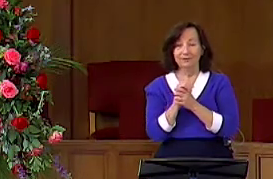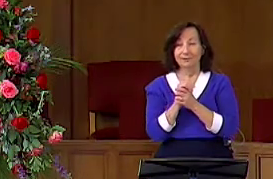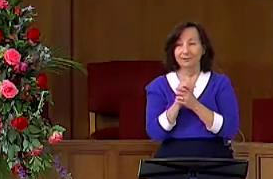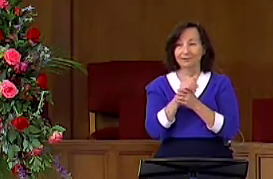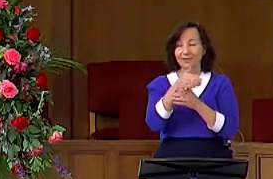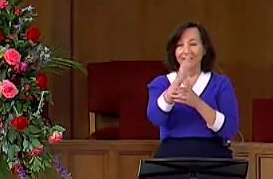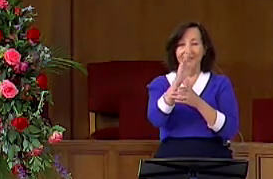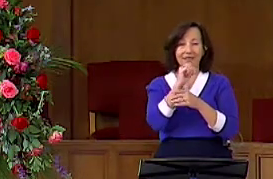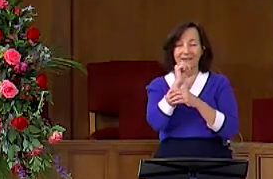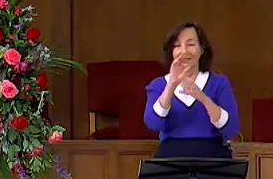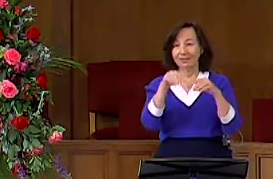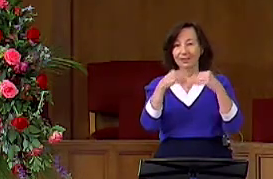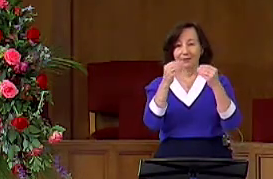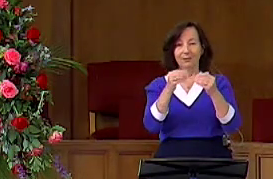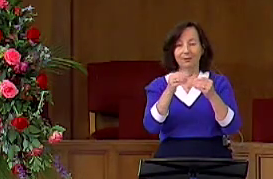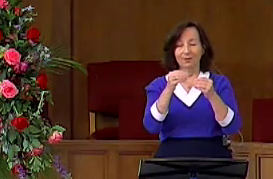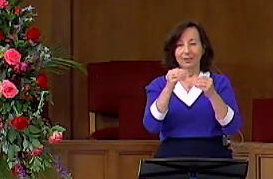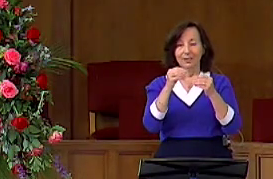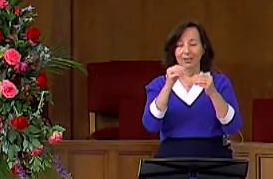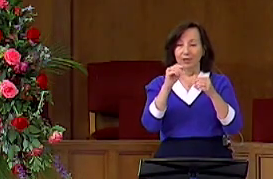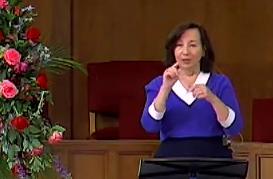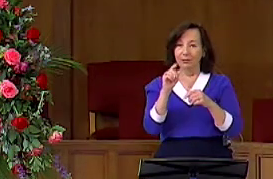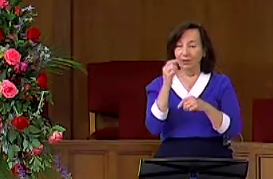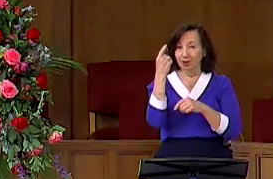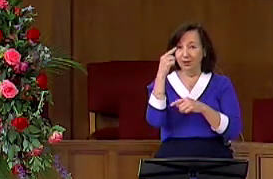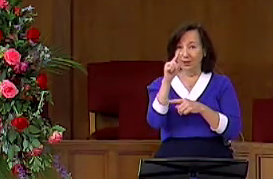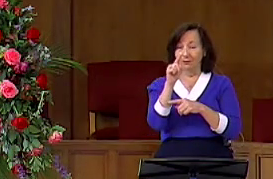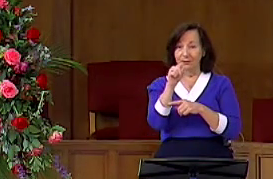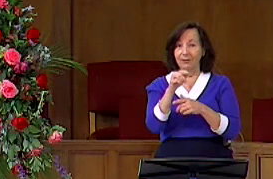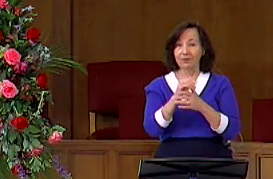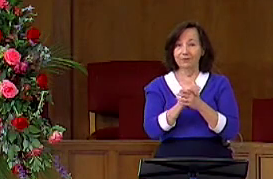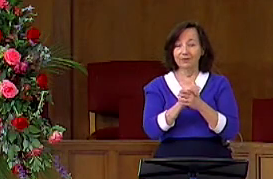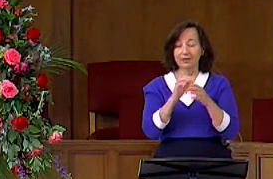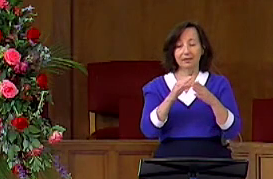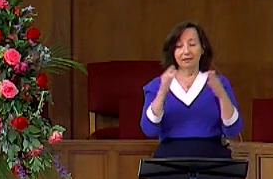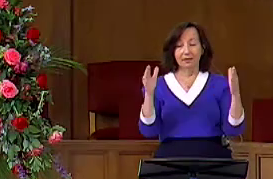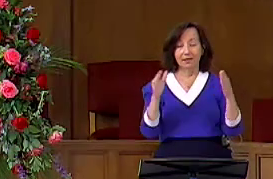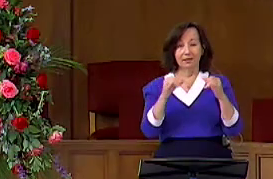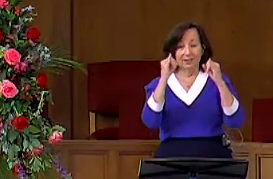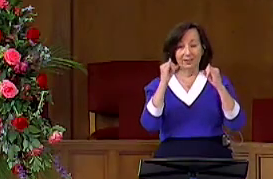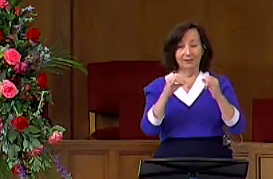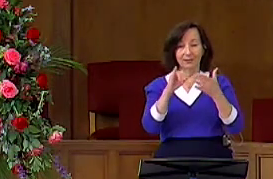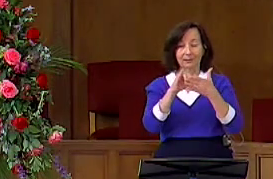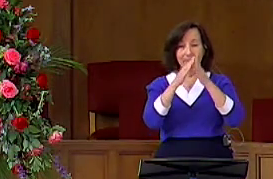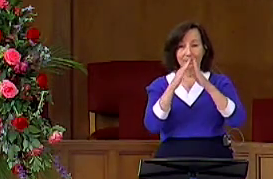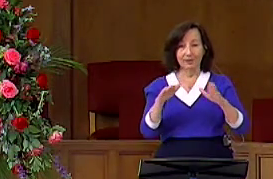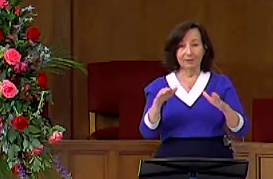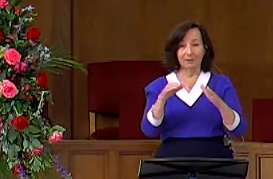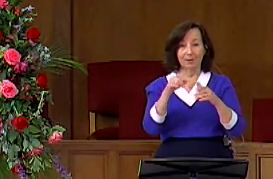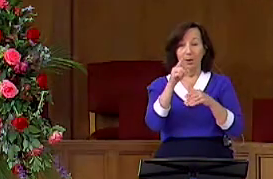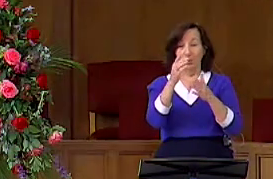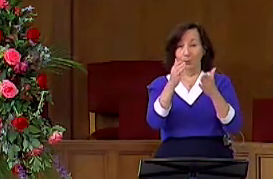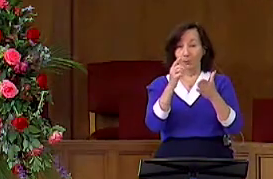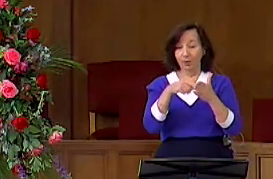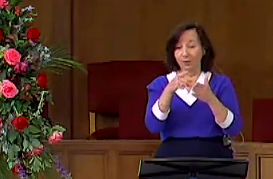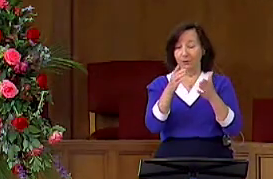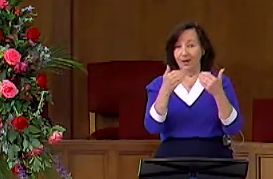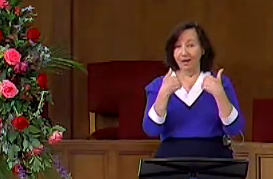God didn't give you it just for you. There's a lot of individuals that will be blessed by what you have. And I love